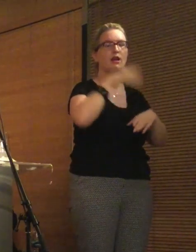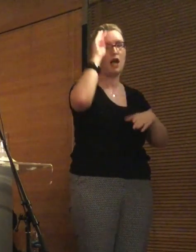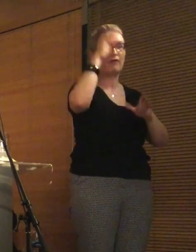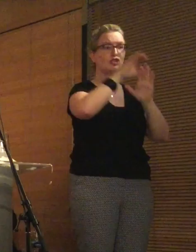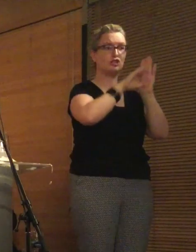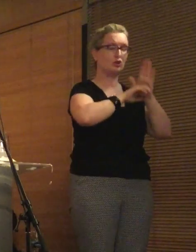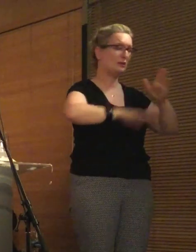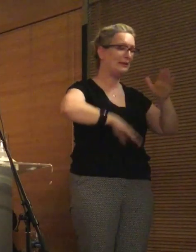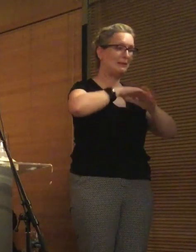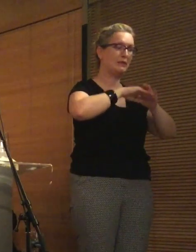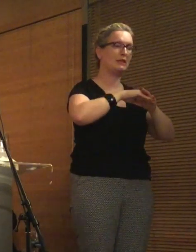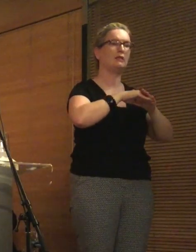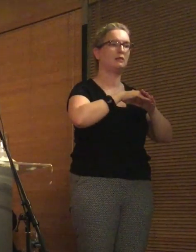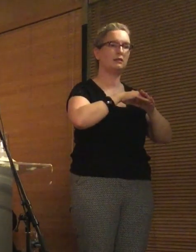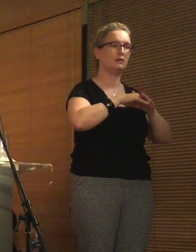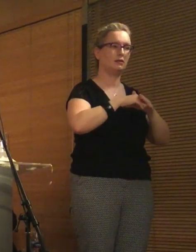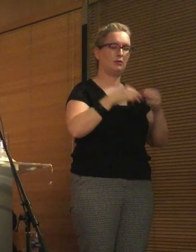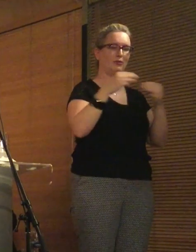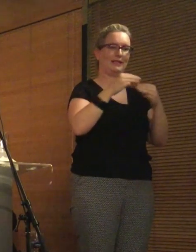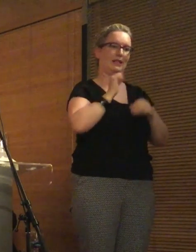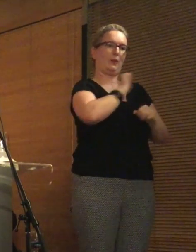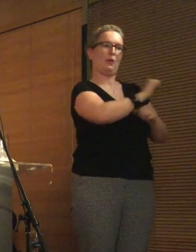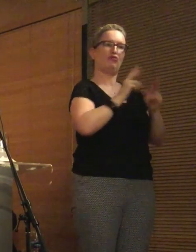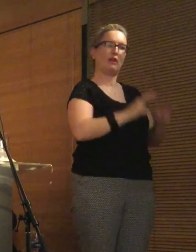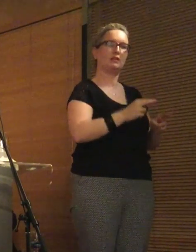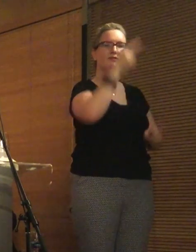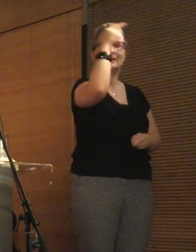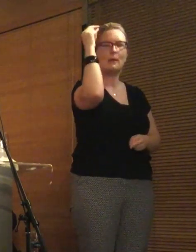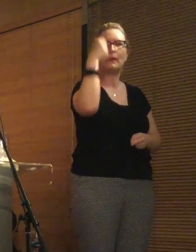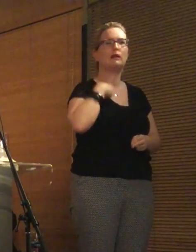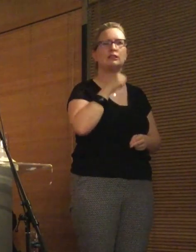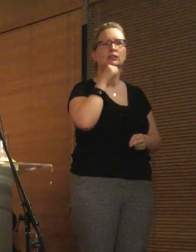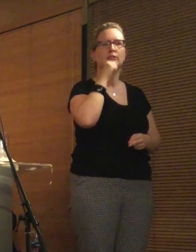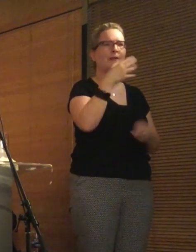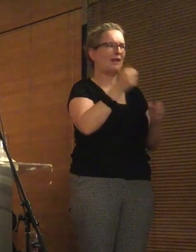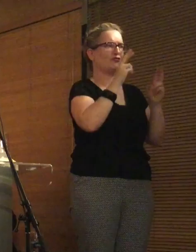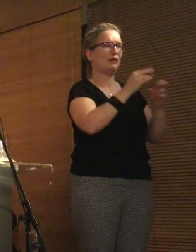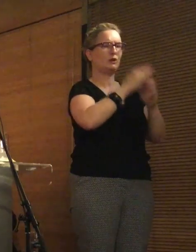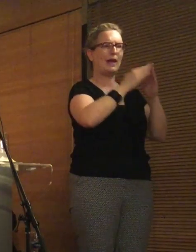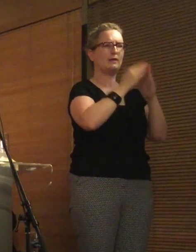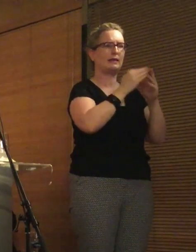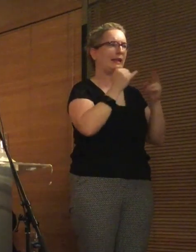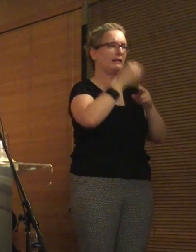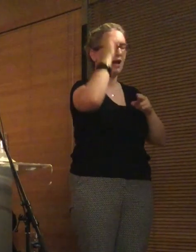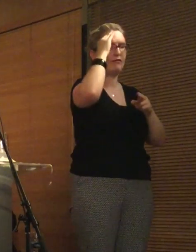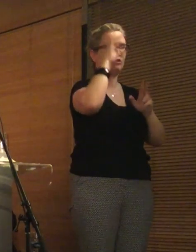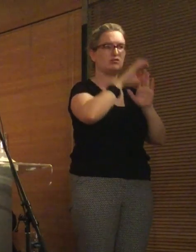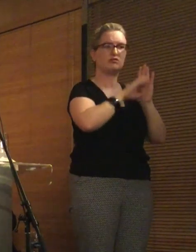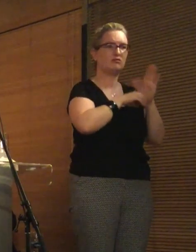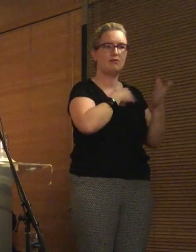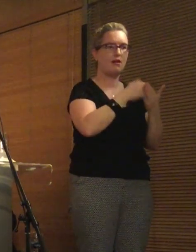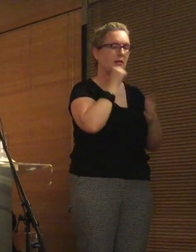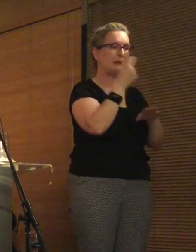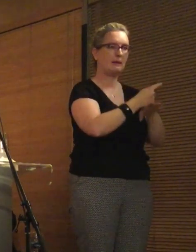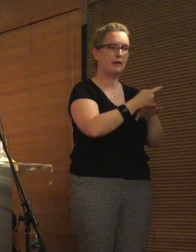is limited in the protection to these rights. For example, there is no right to housing in the Irish law.